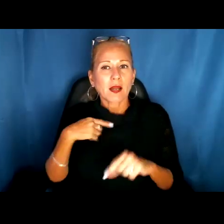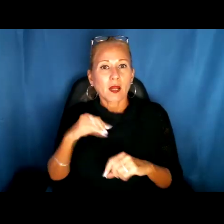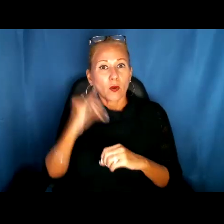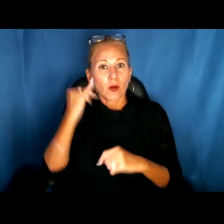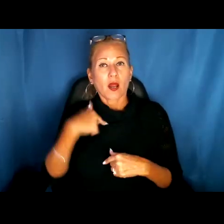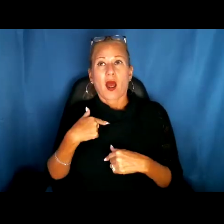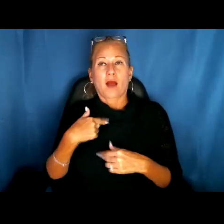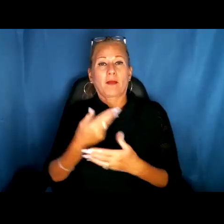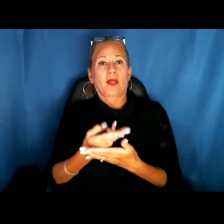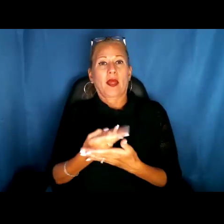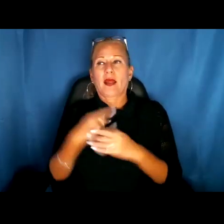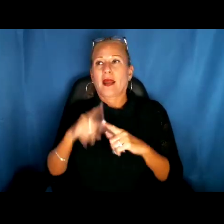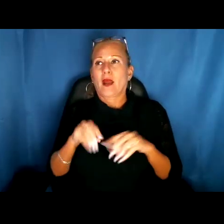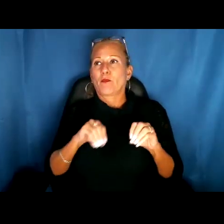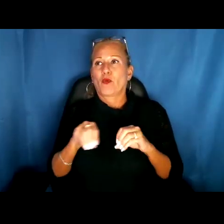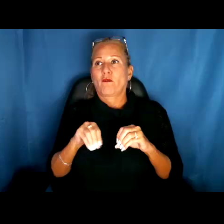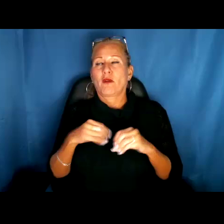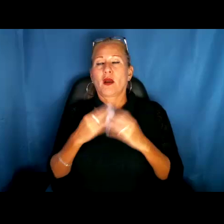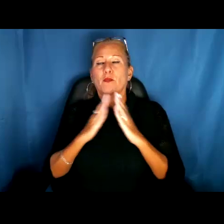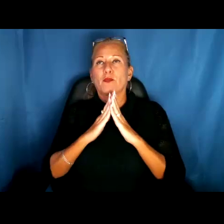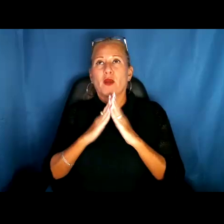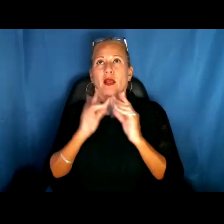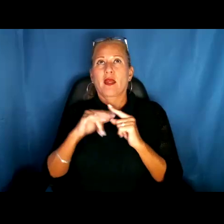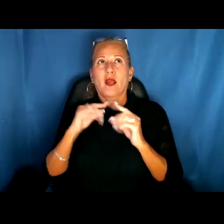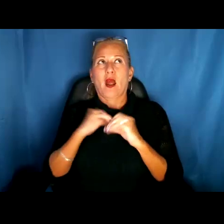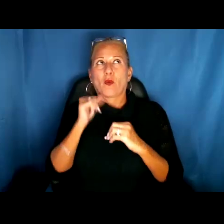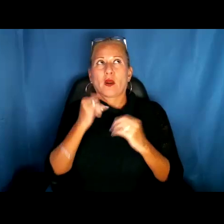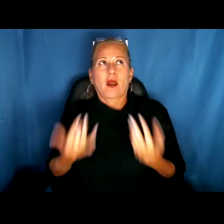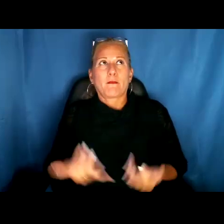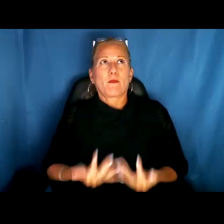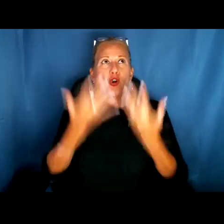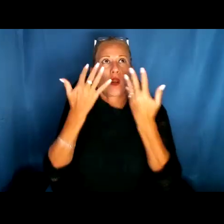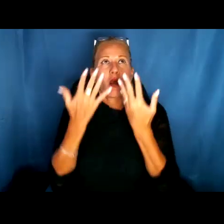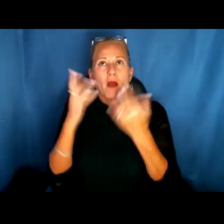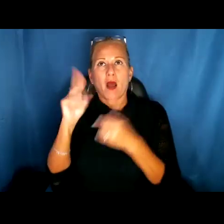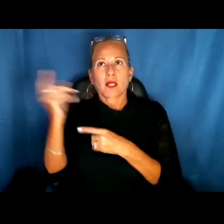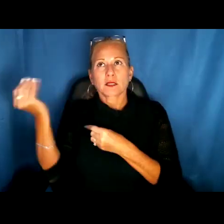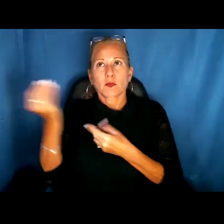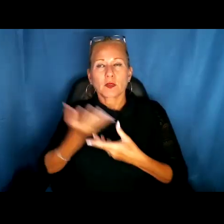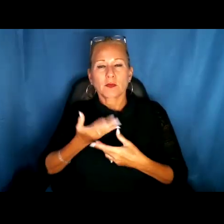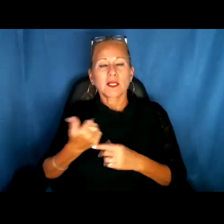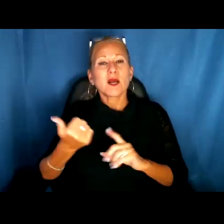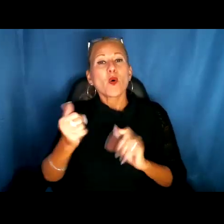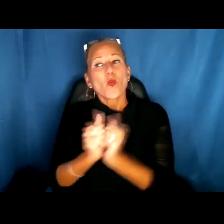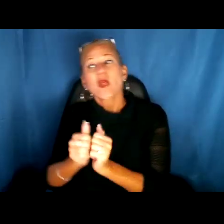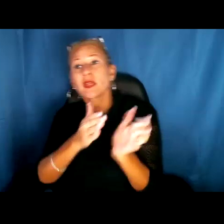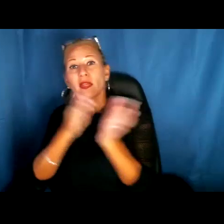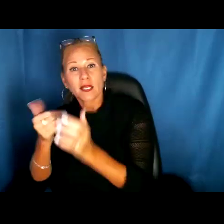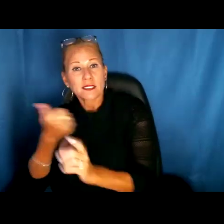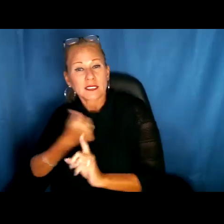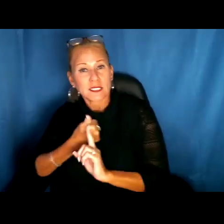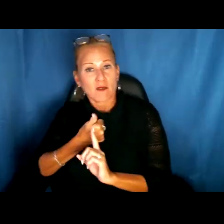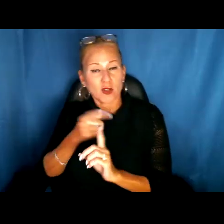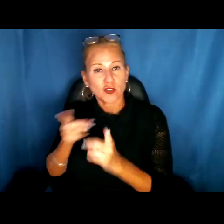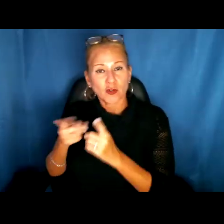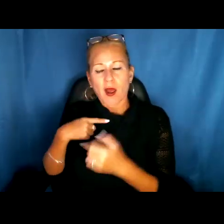there praying that I wasn't going to burn up until someone came and told me otherwise. With self-directed services, I decide when I'm ready